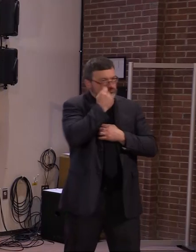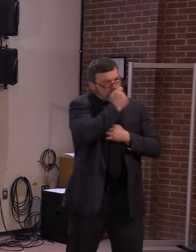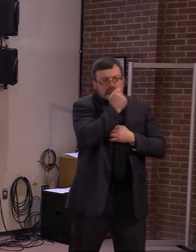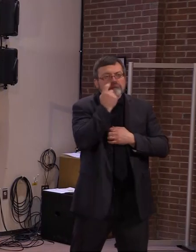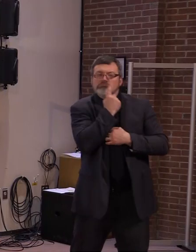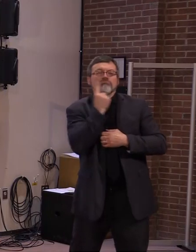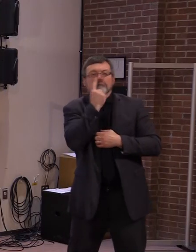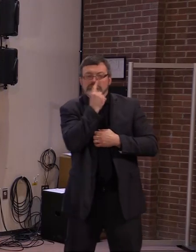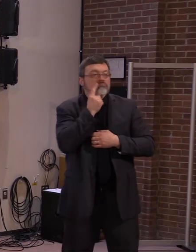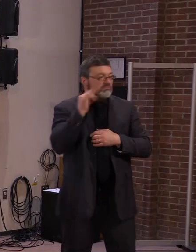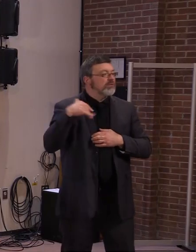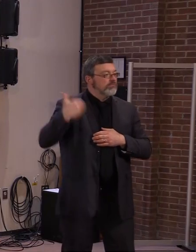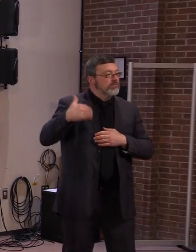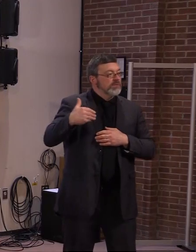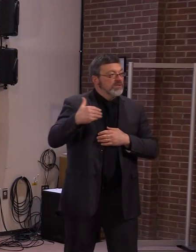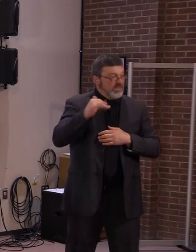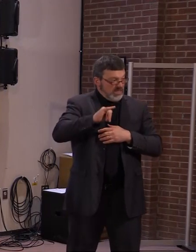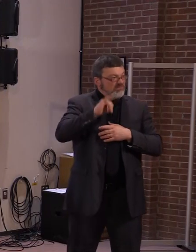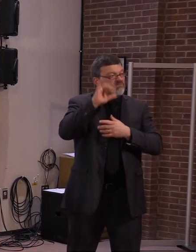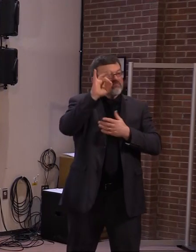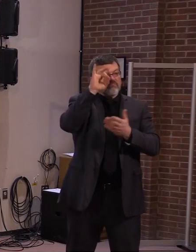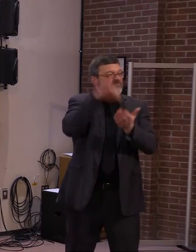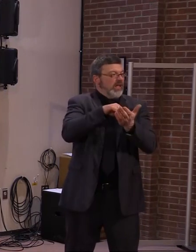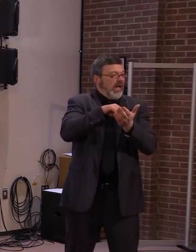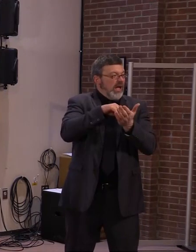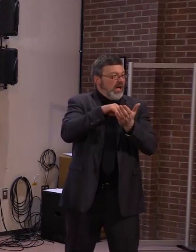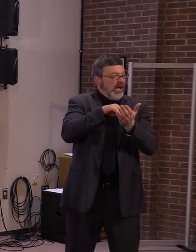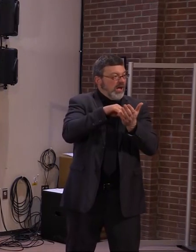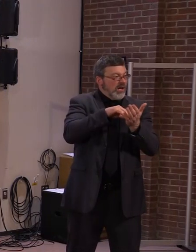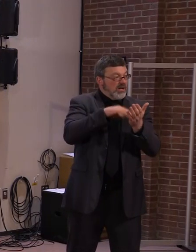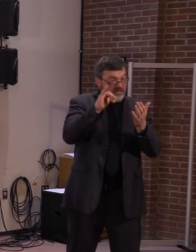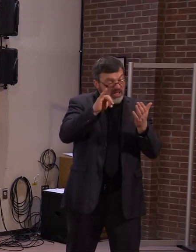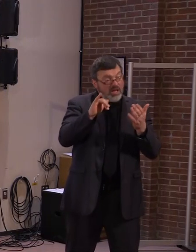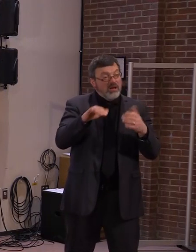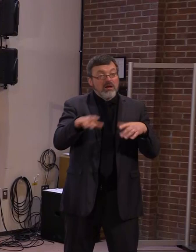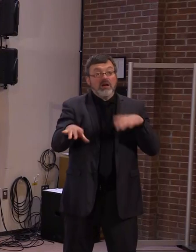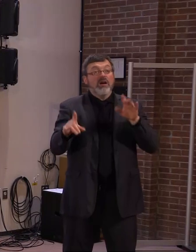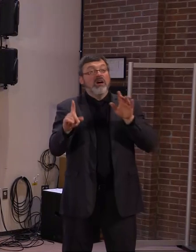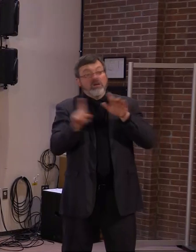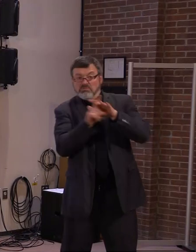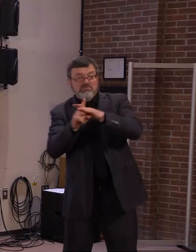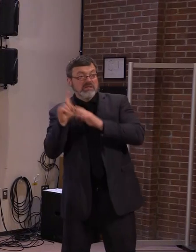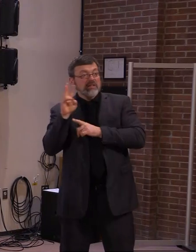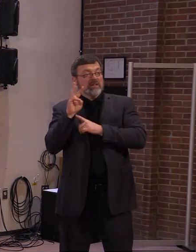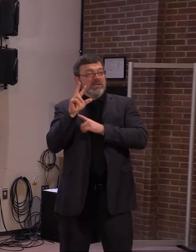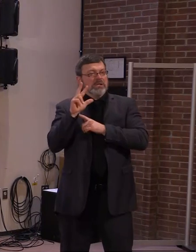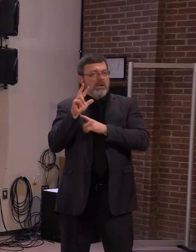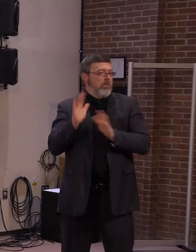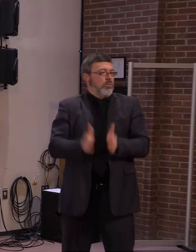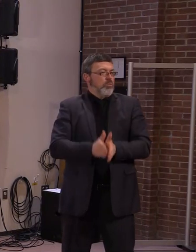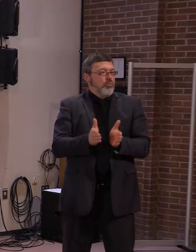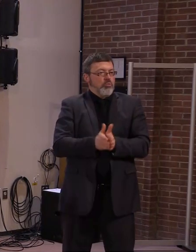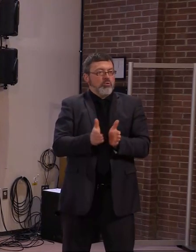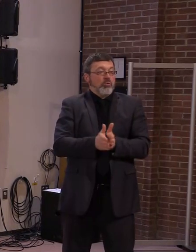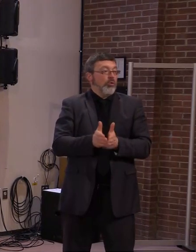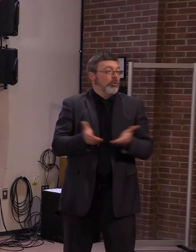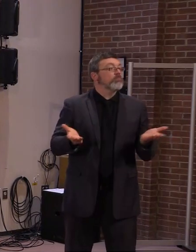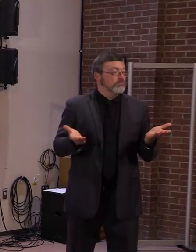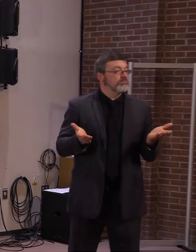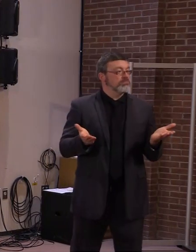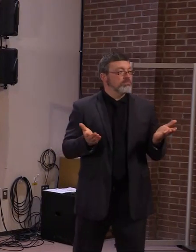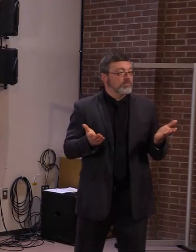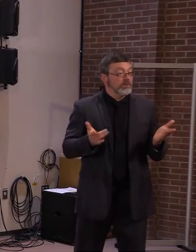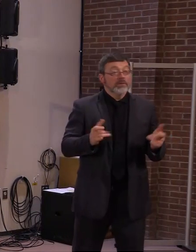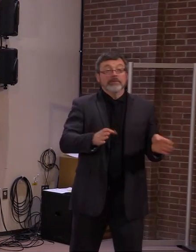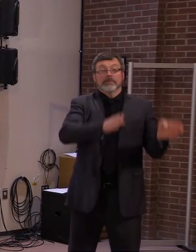tests, 8,000, that only 63 positives came back on college campuses. Also good news on the outbreaks in long-term care